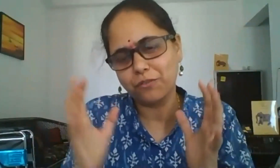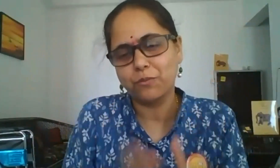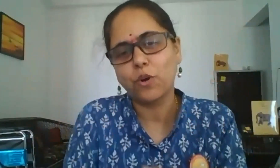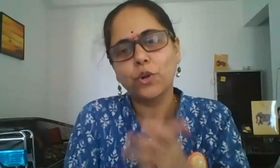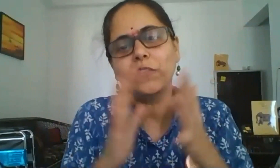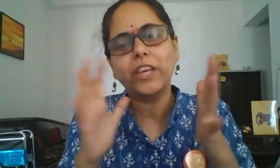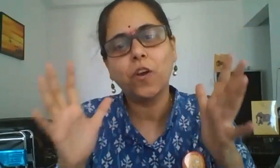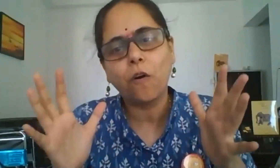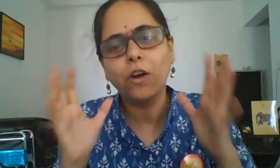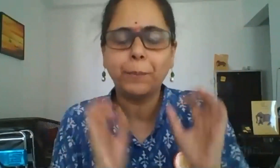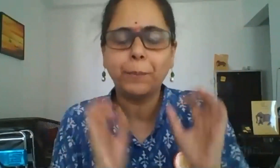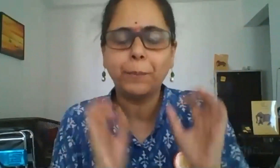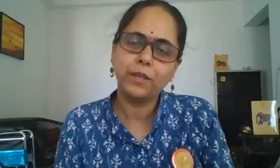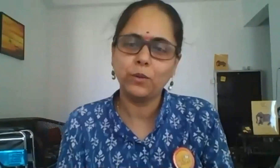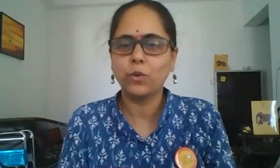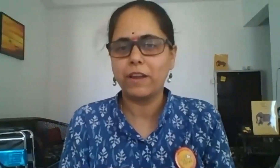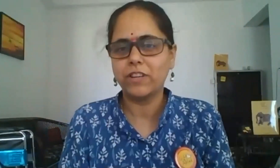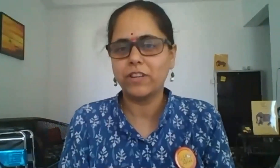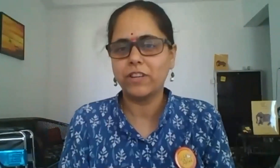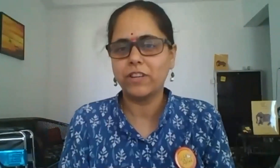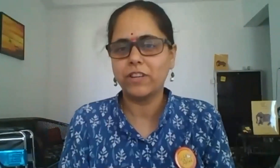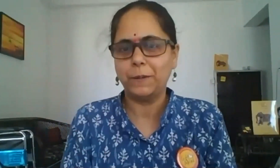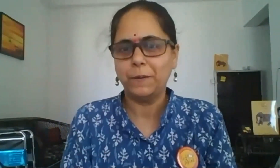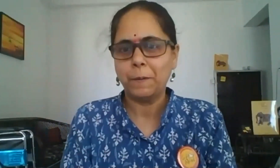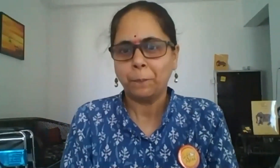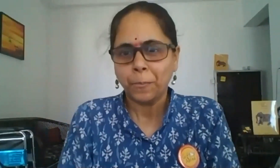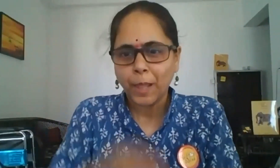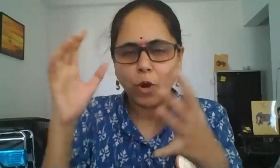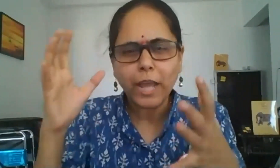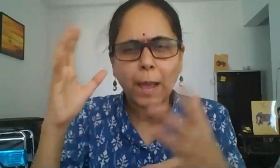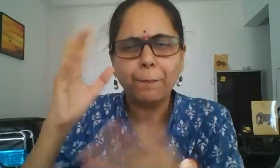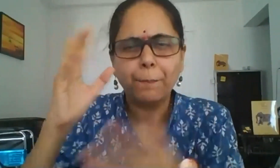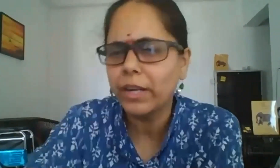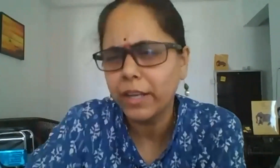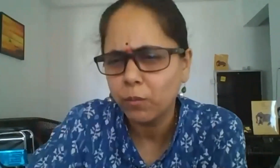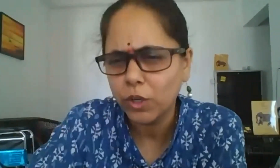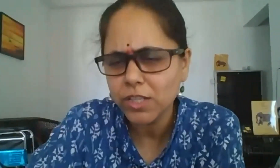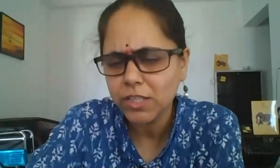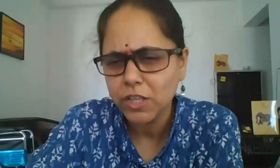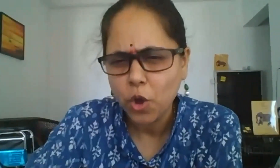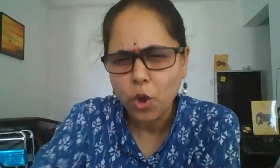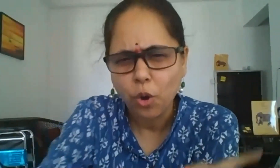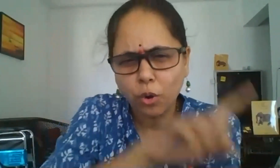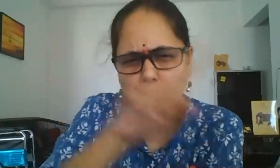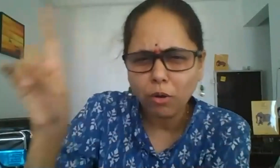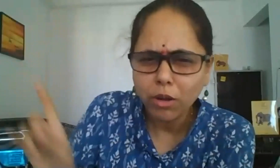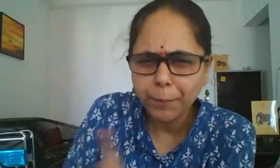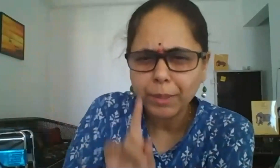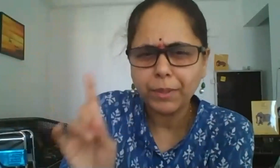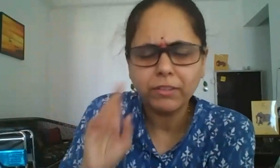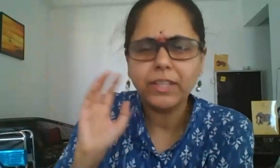what do we call people who have disability. What happened one day was all